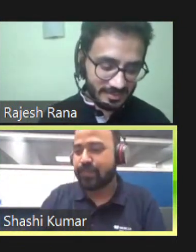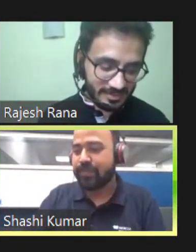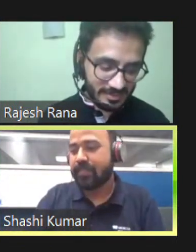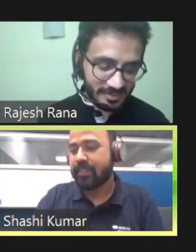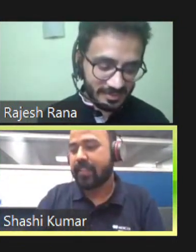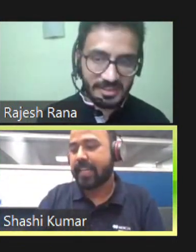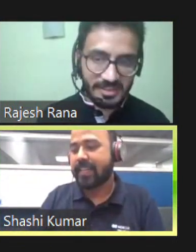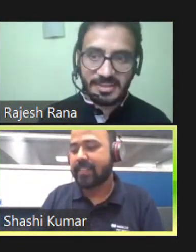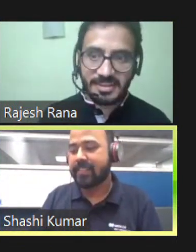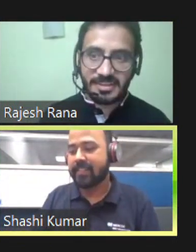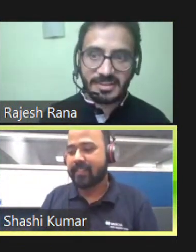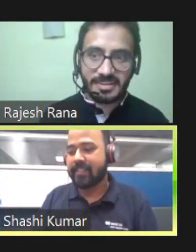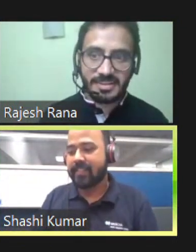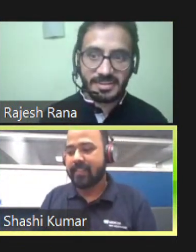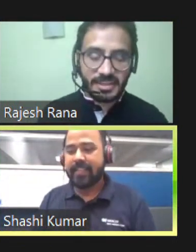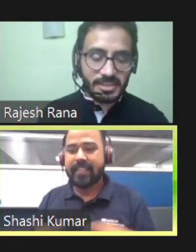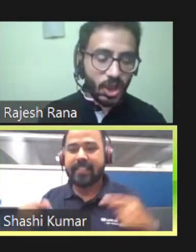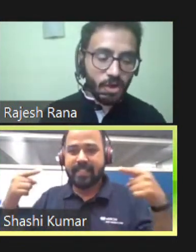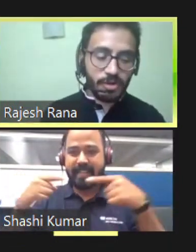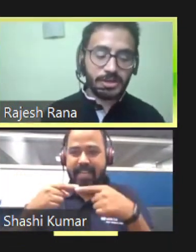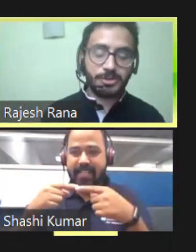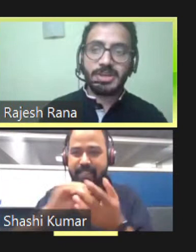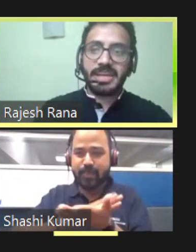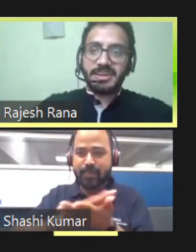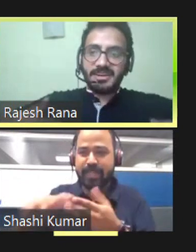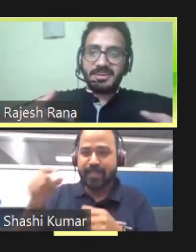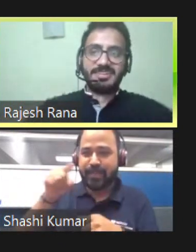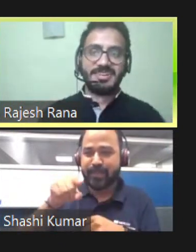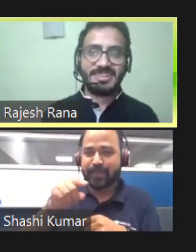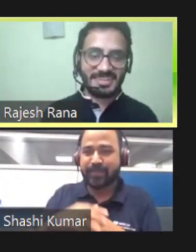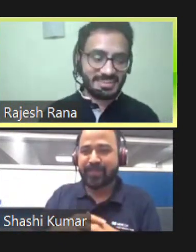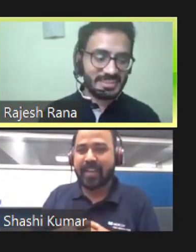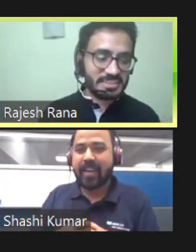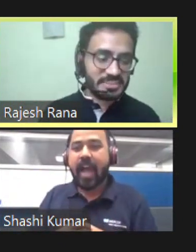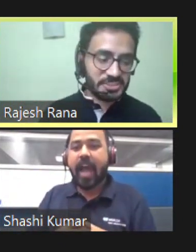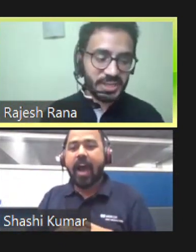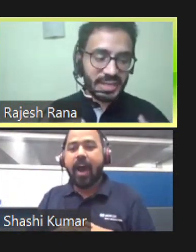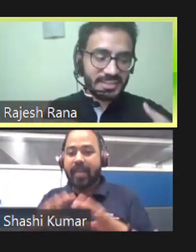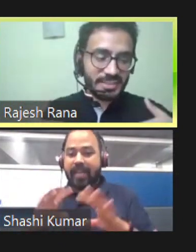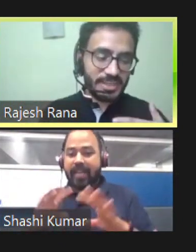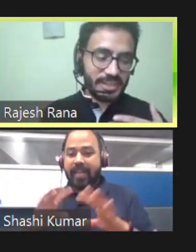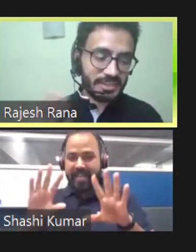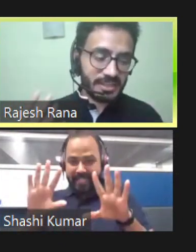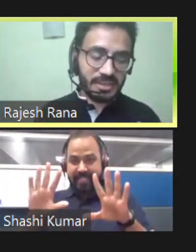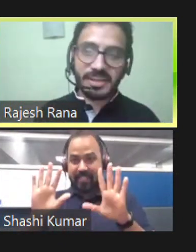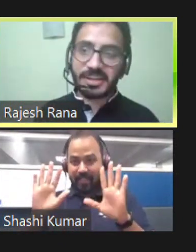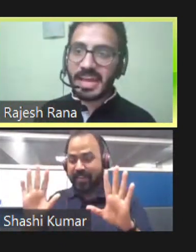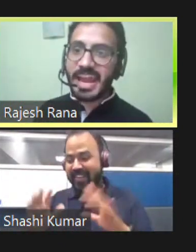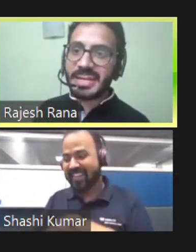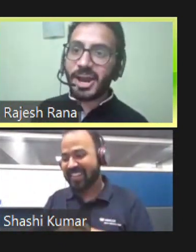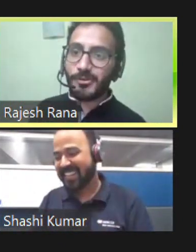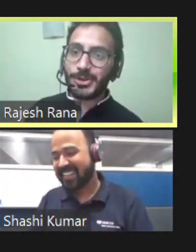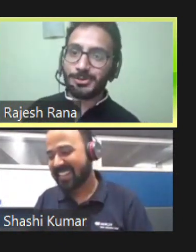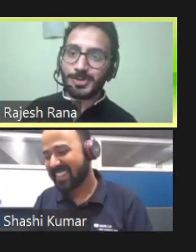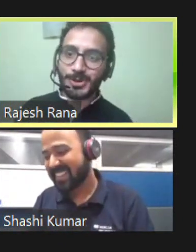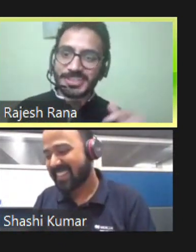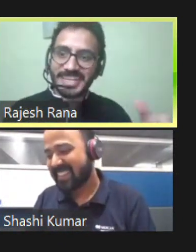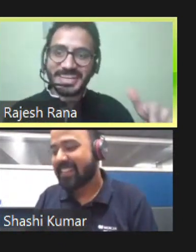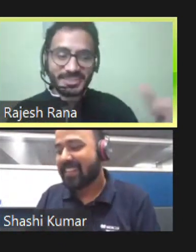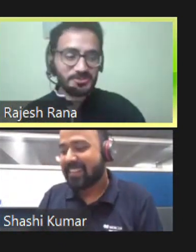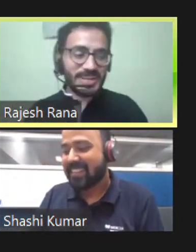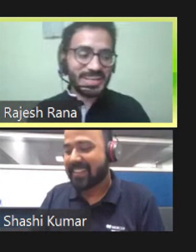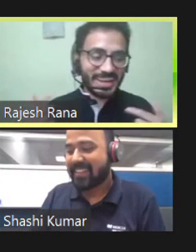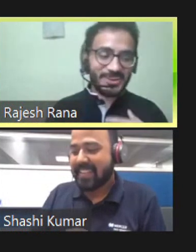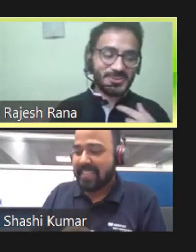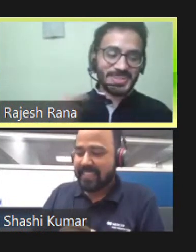you. Right, guys? It's how nice are you like? Shashi, okay, I think we can add how are you, because